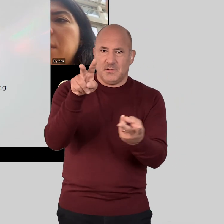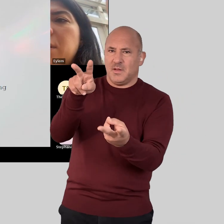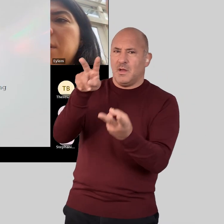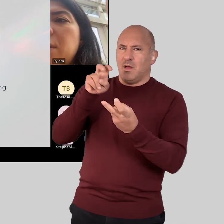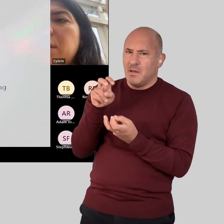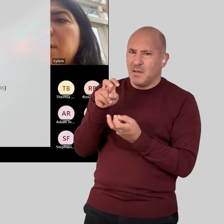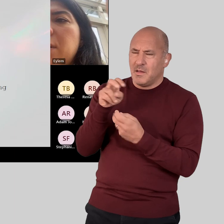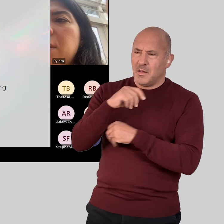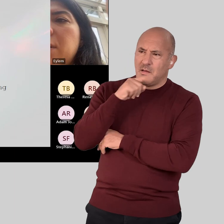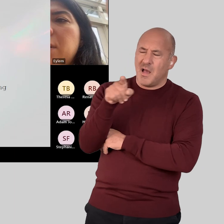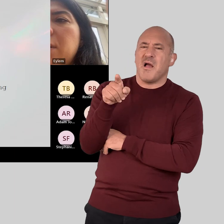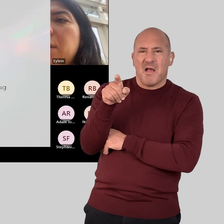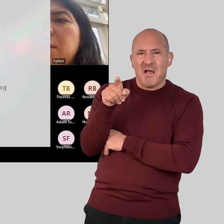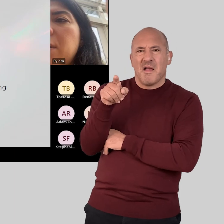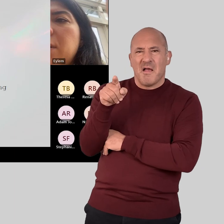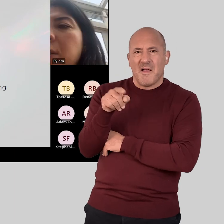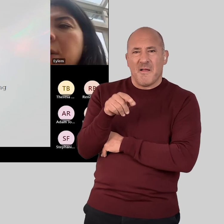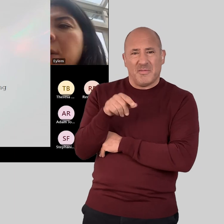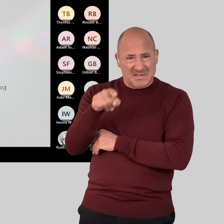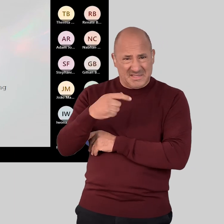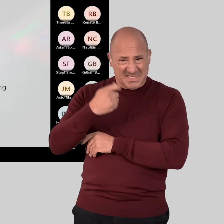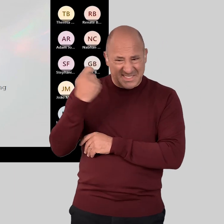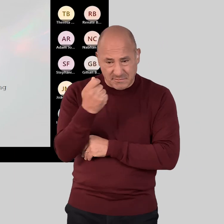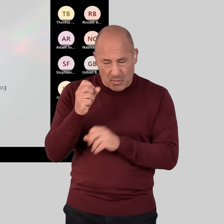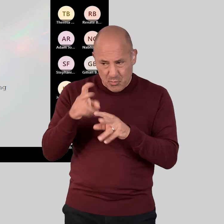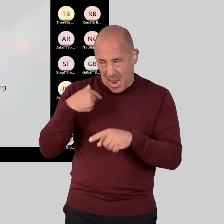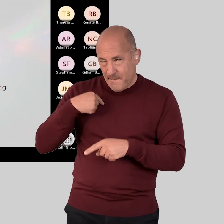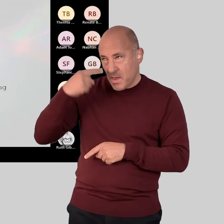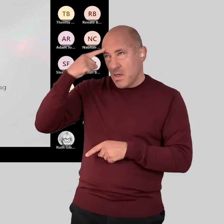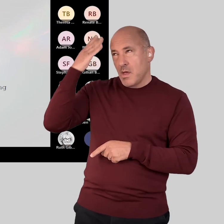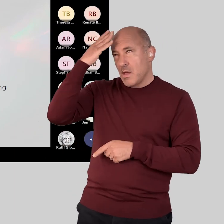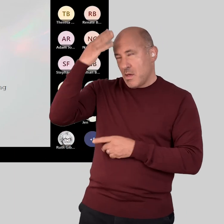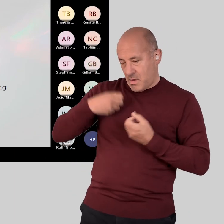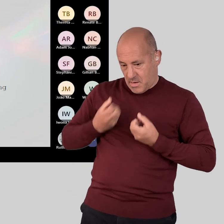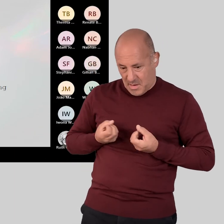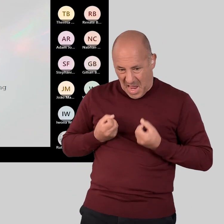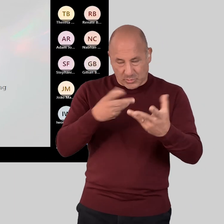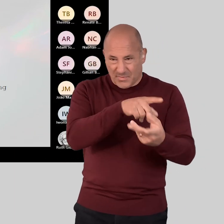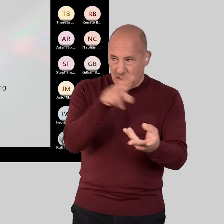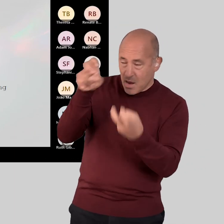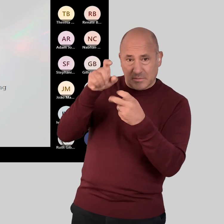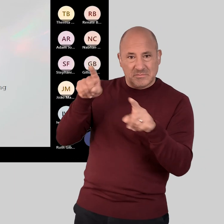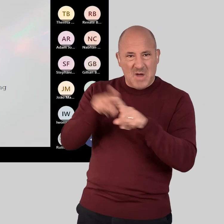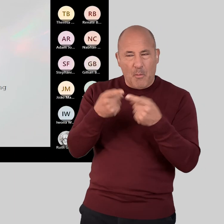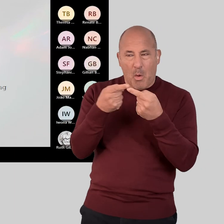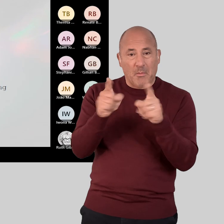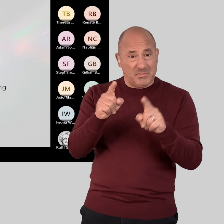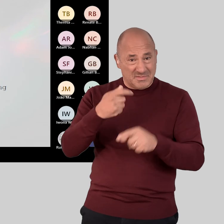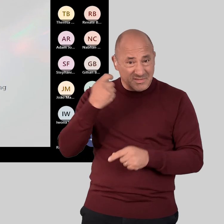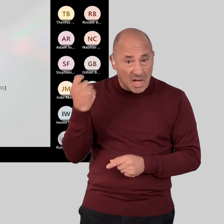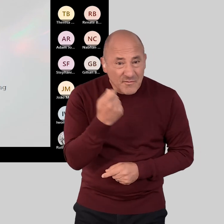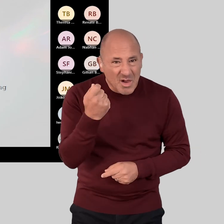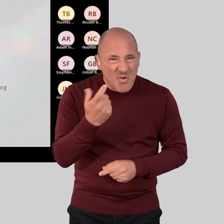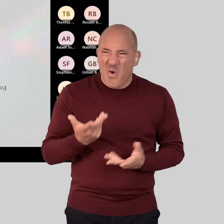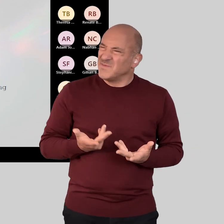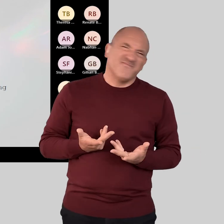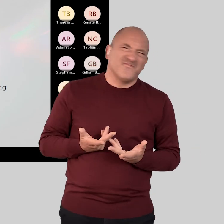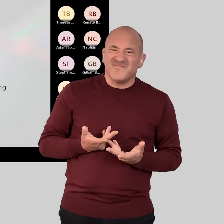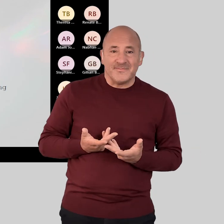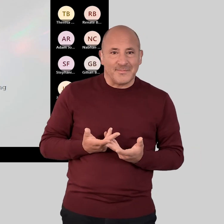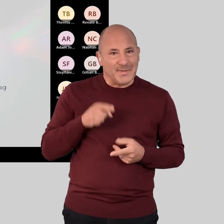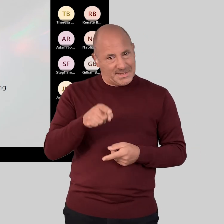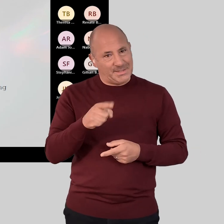itself, but what does the receiving end say that they have received? And was that a